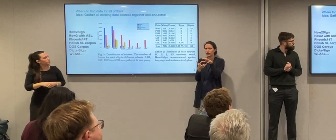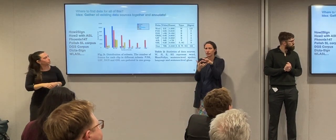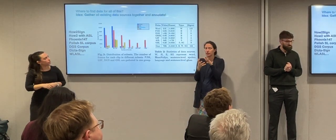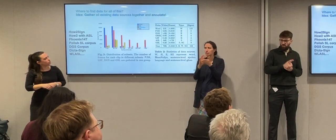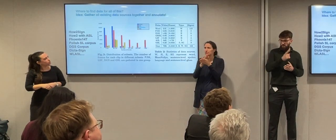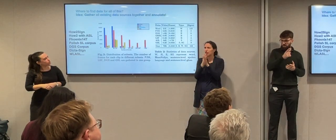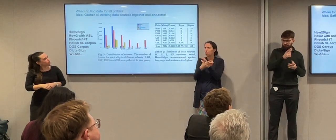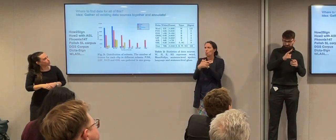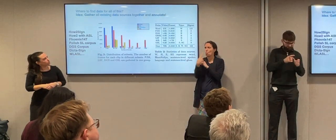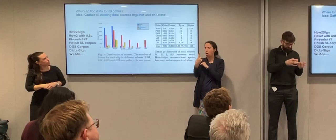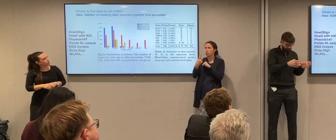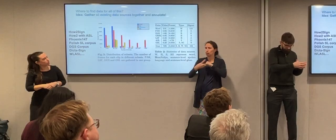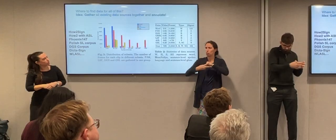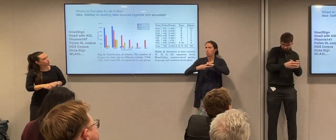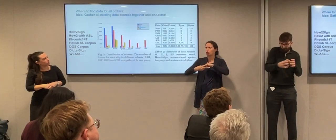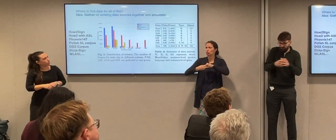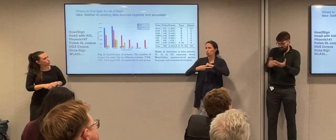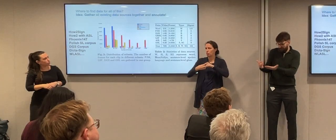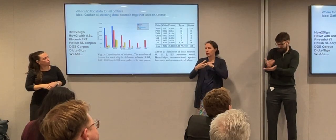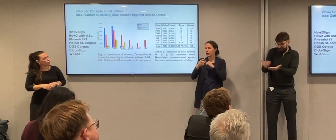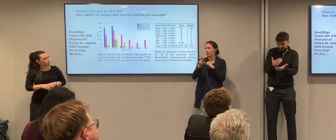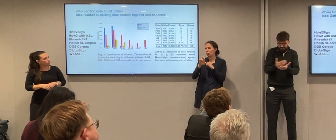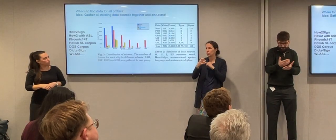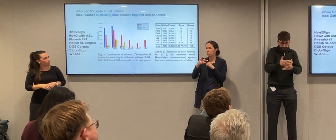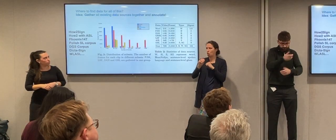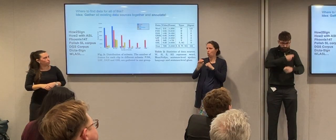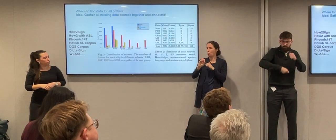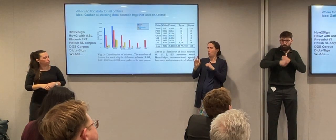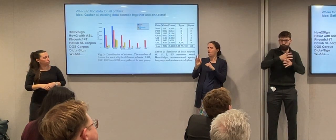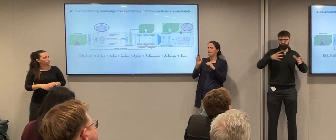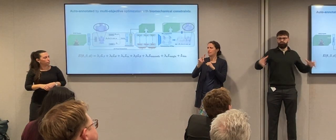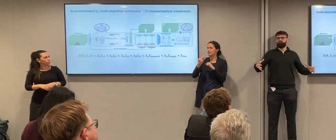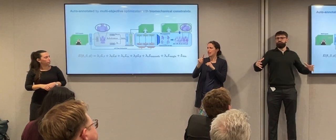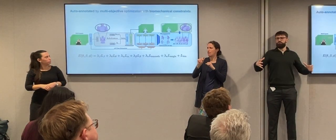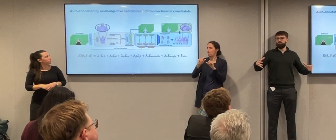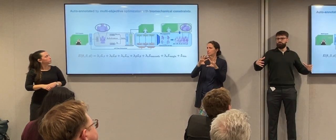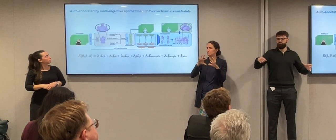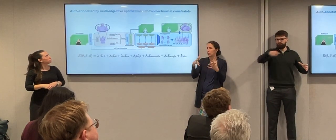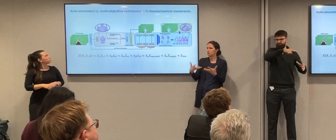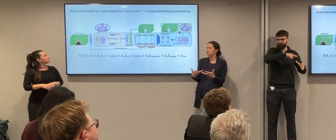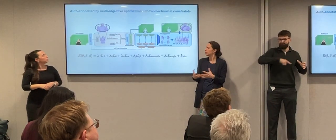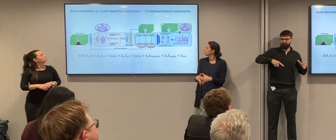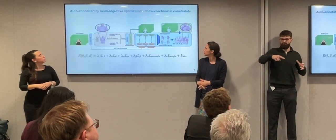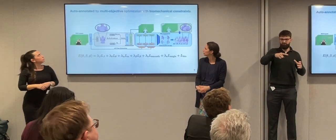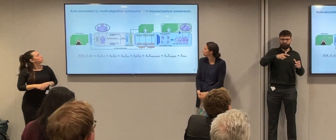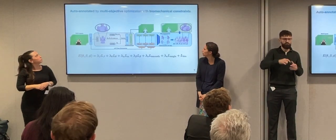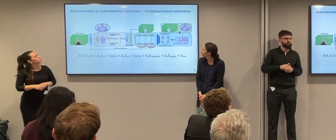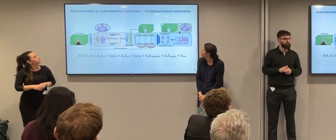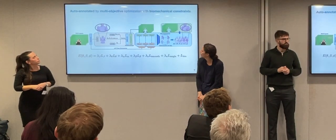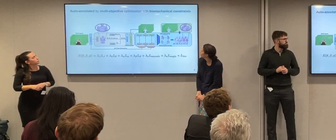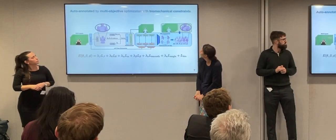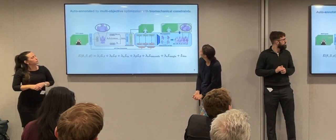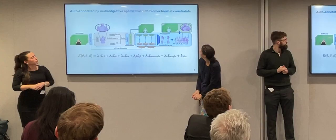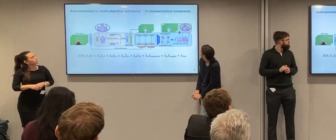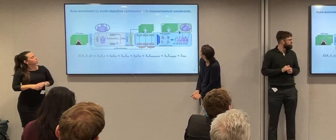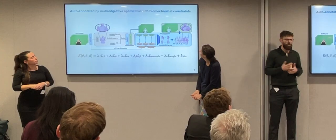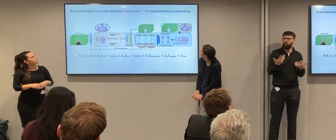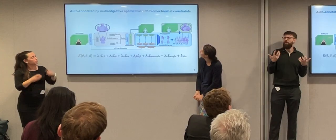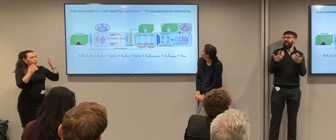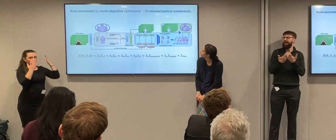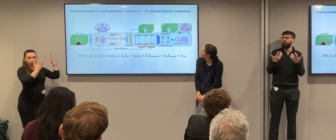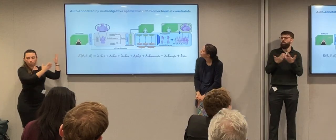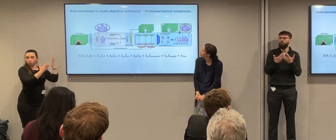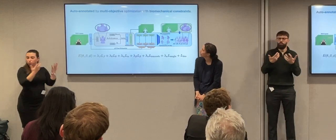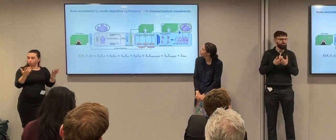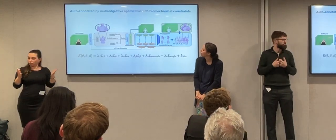repository of datasets. Right. to do that, the first thing